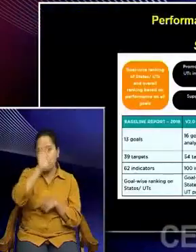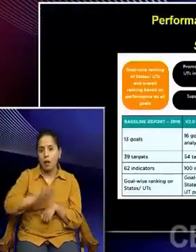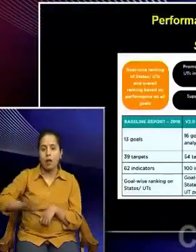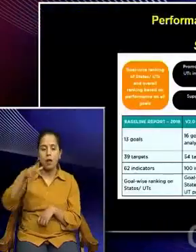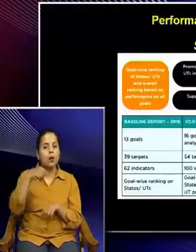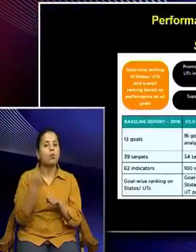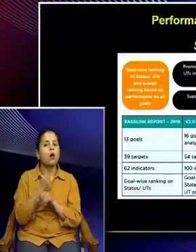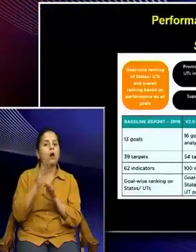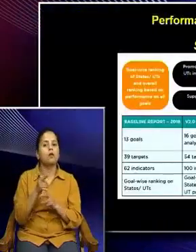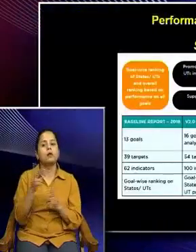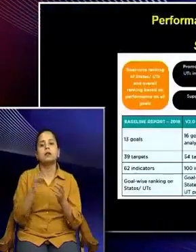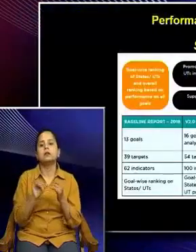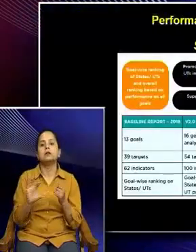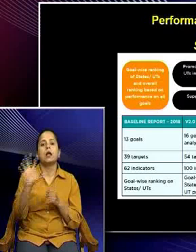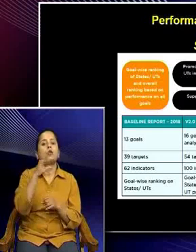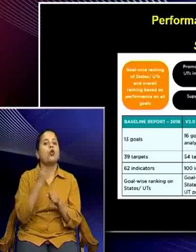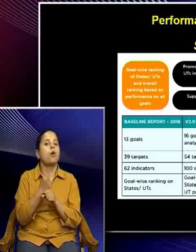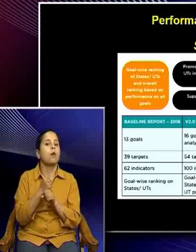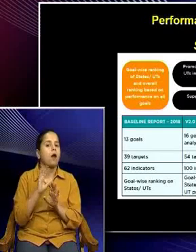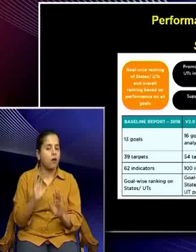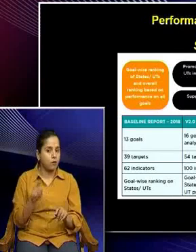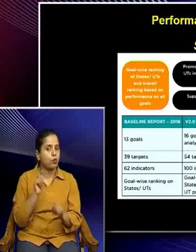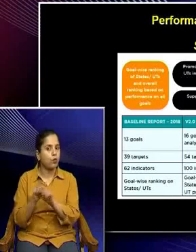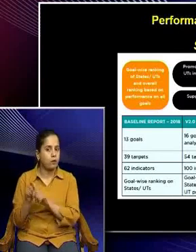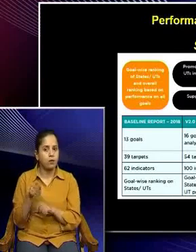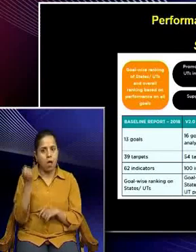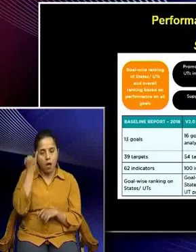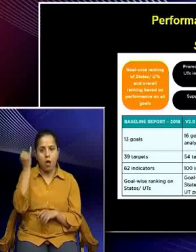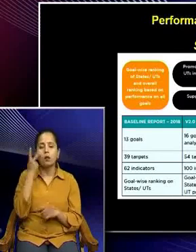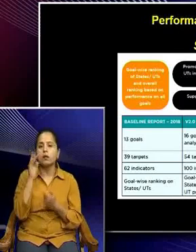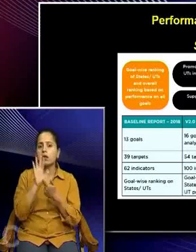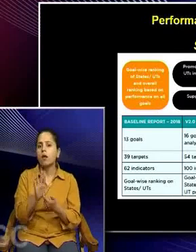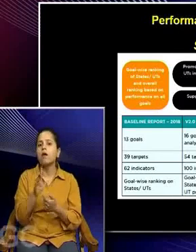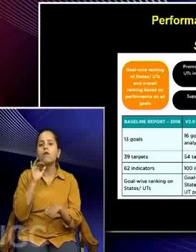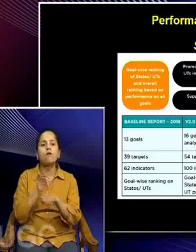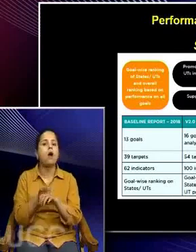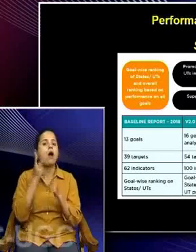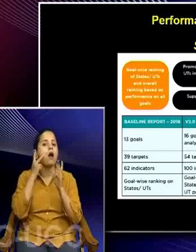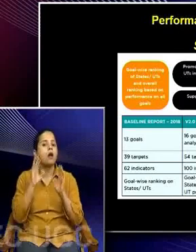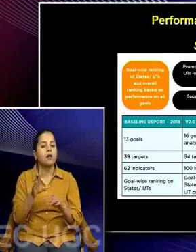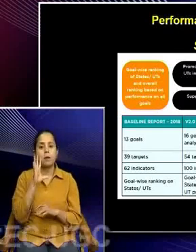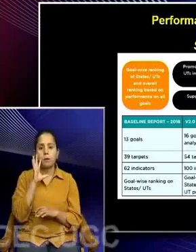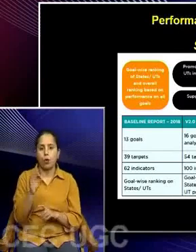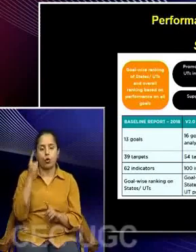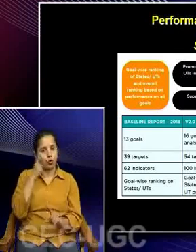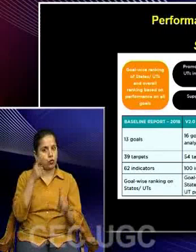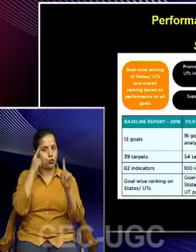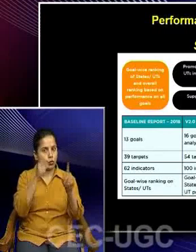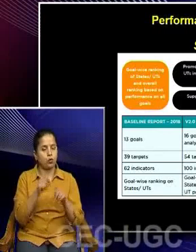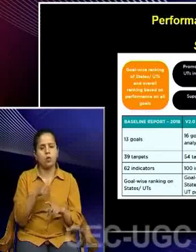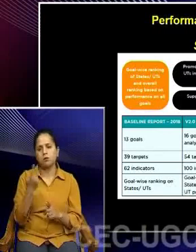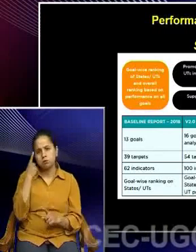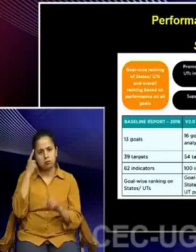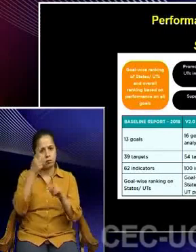worked with various state governments and came up with identification of important goals and